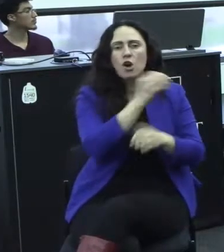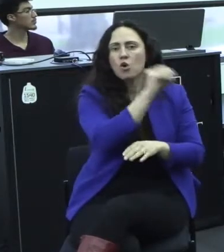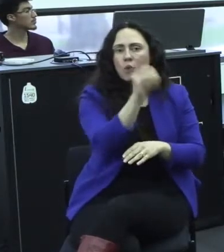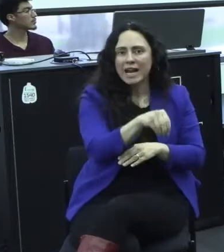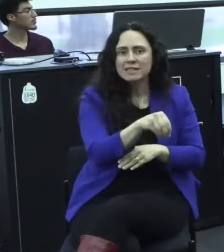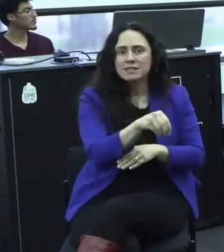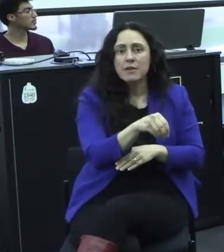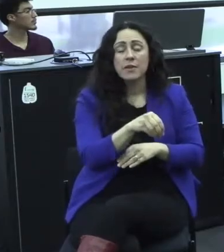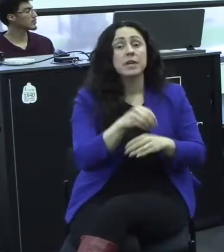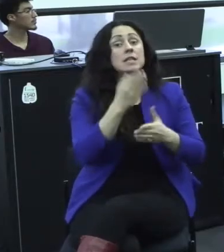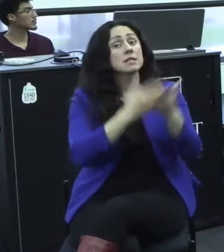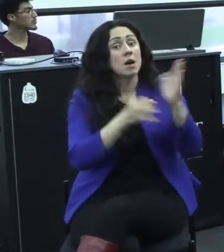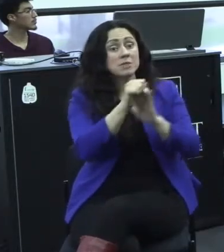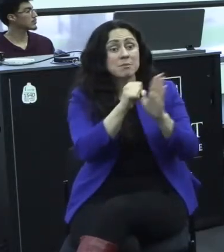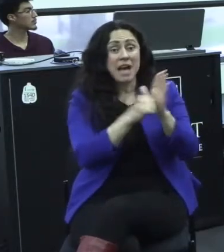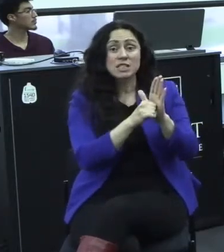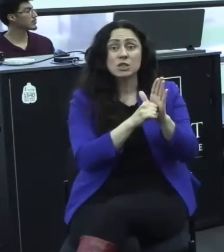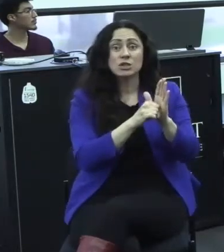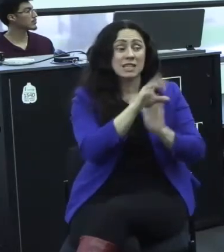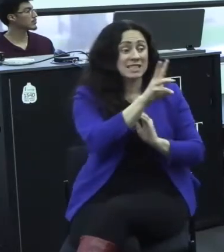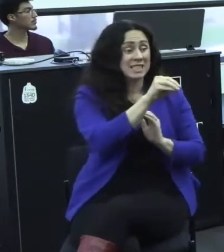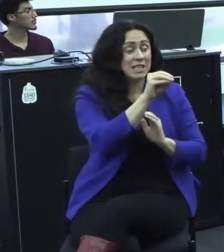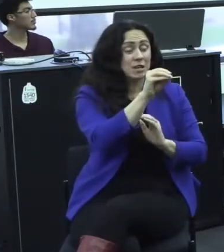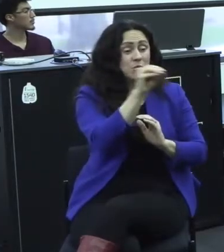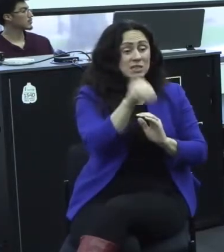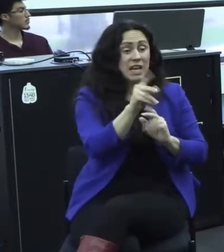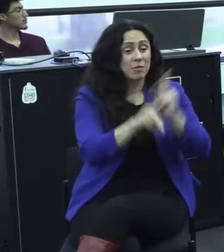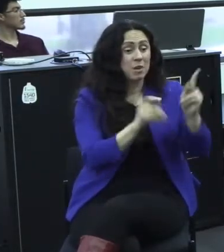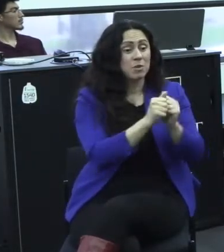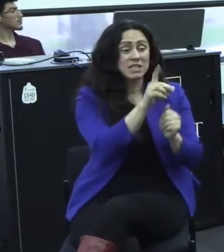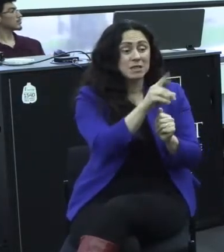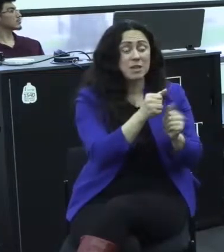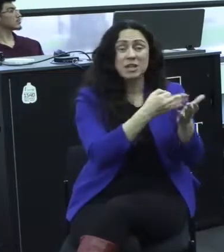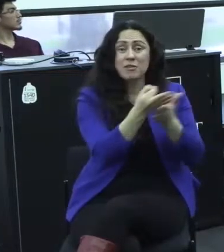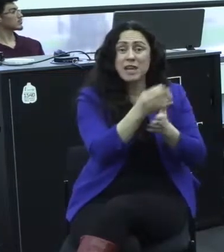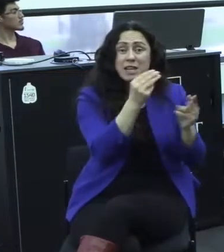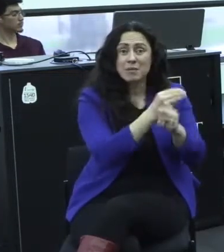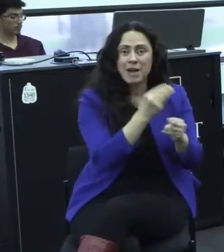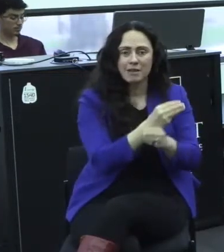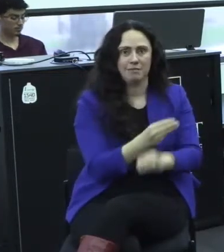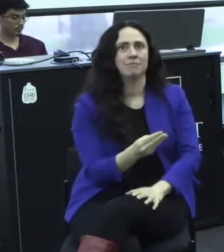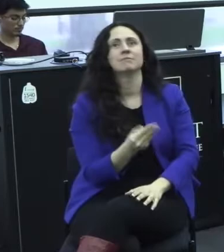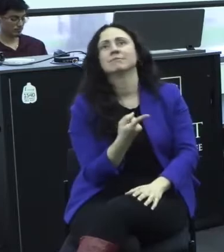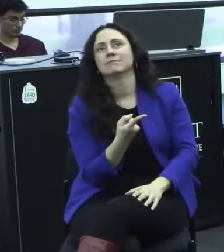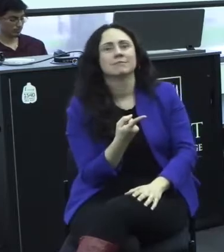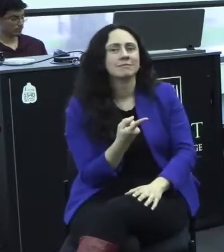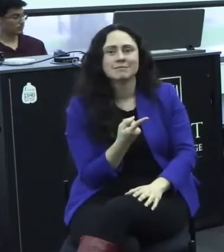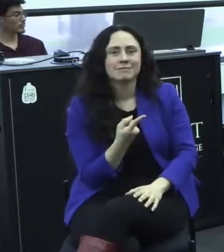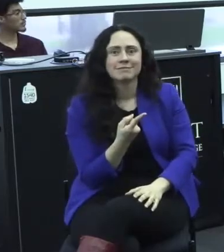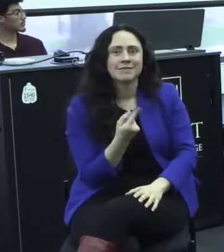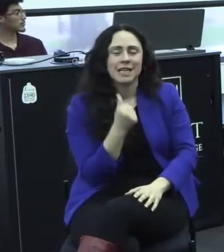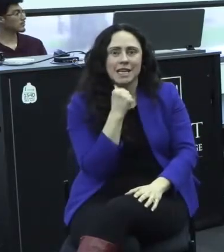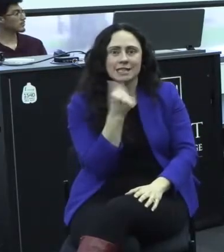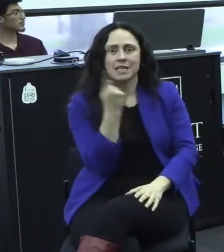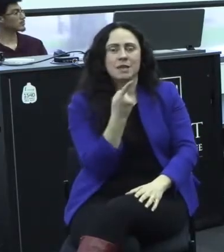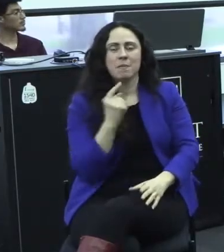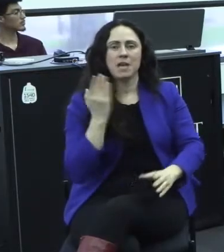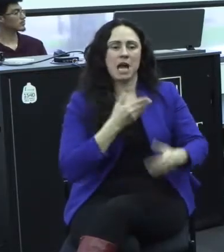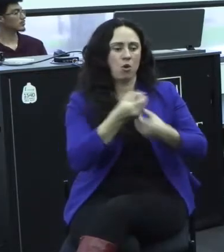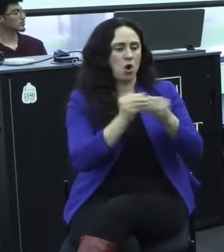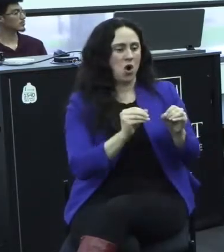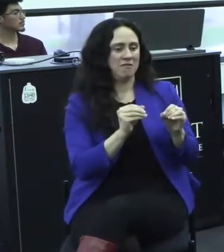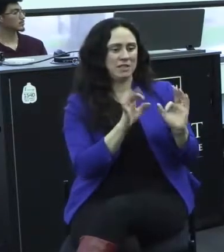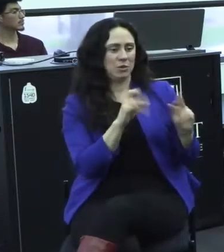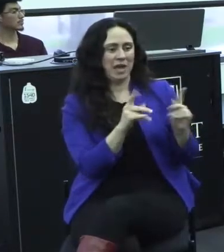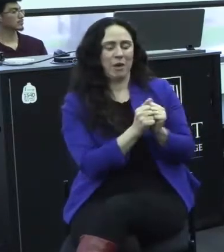semesters, 60% of individuals with disabilities are failing math. That's not something that I think our office can sit